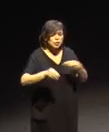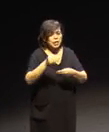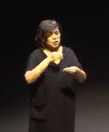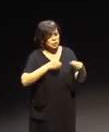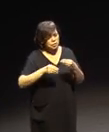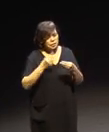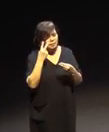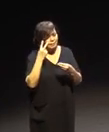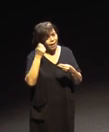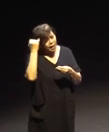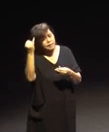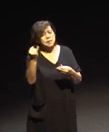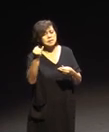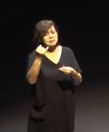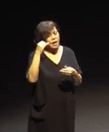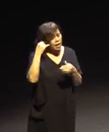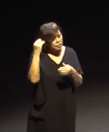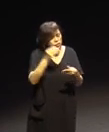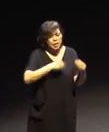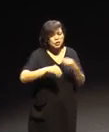and, you know, their place in the world.